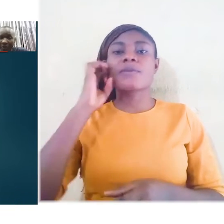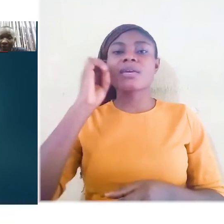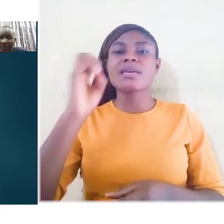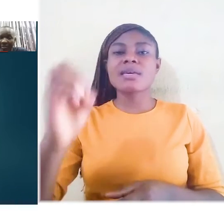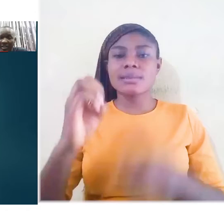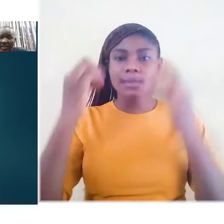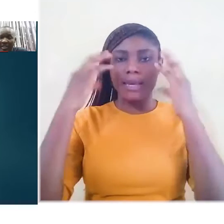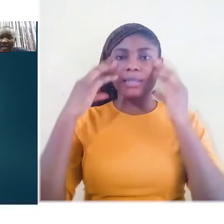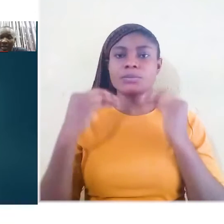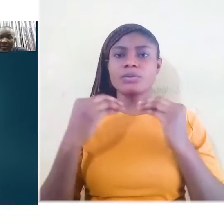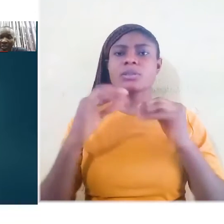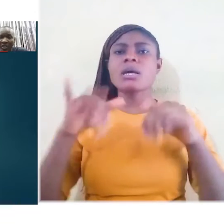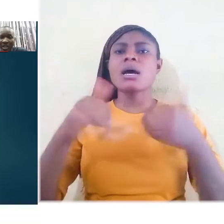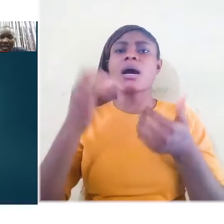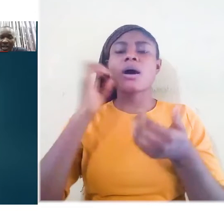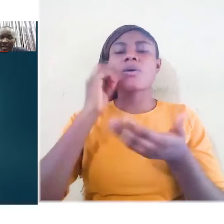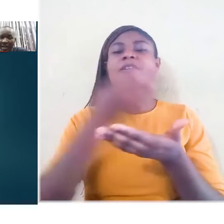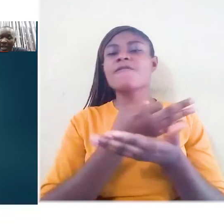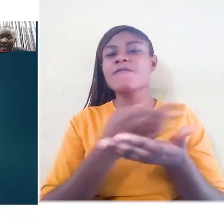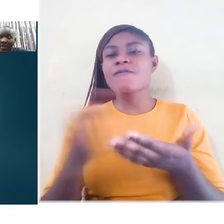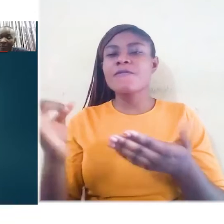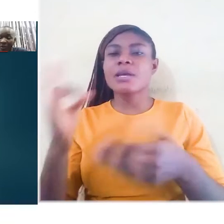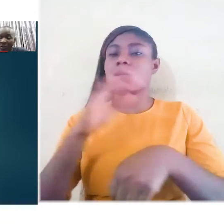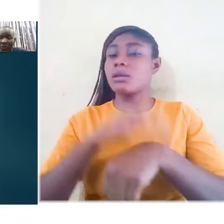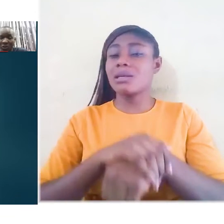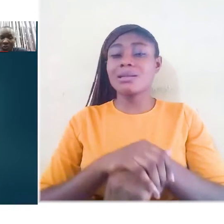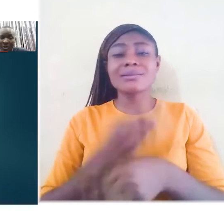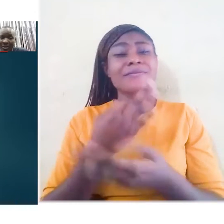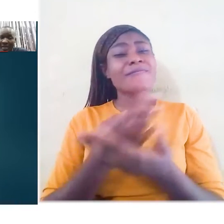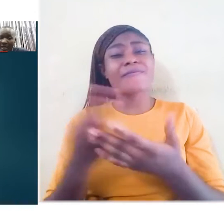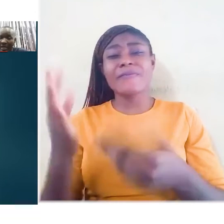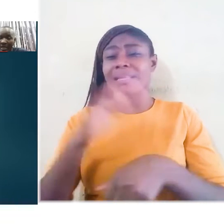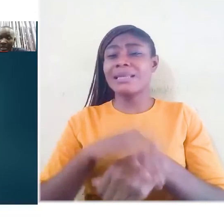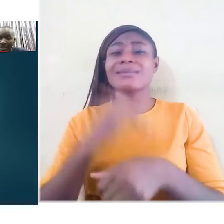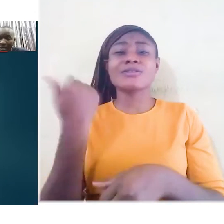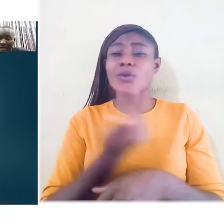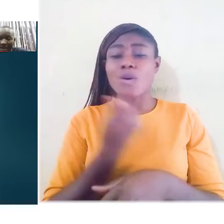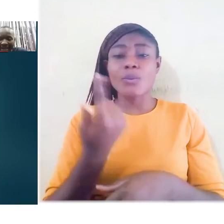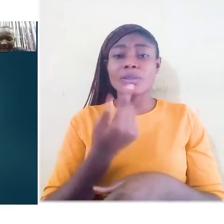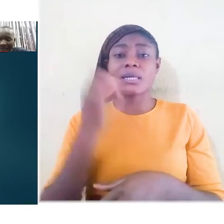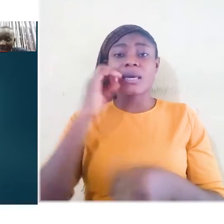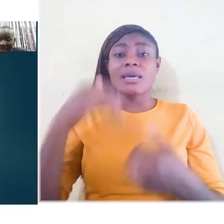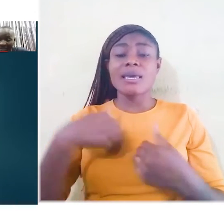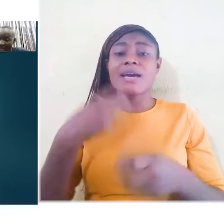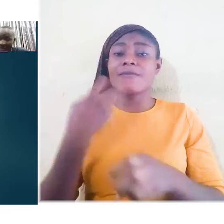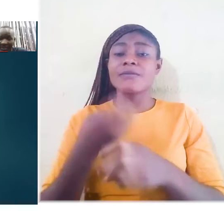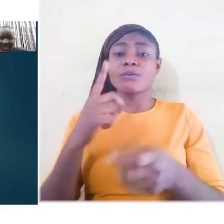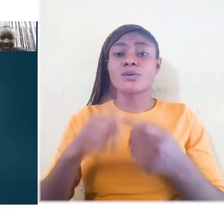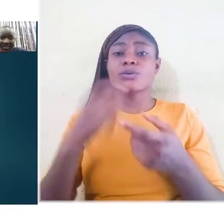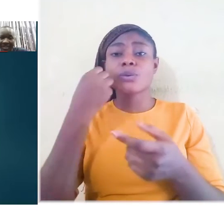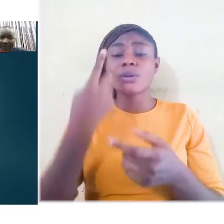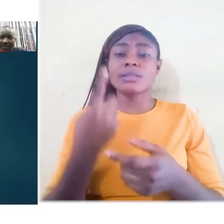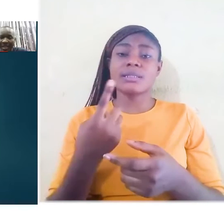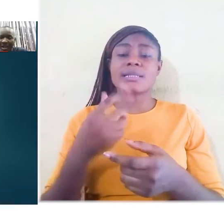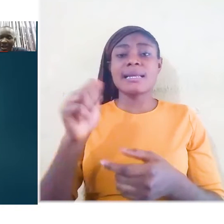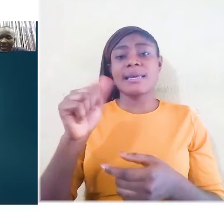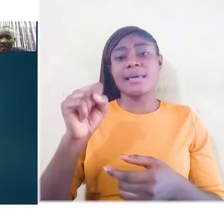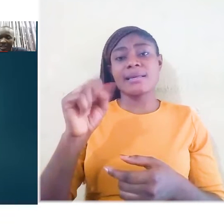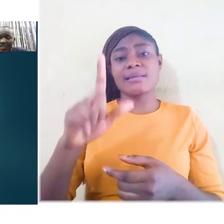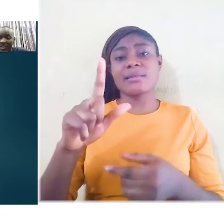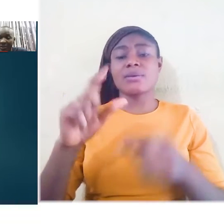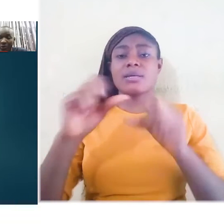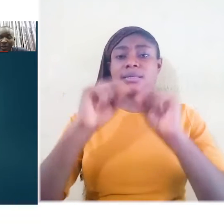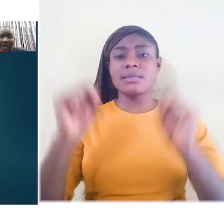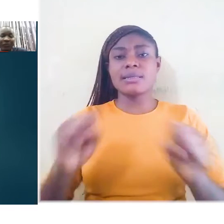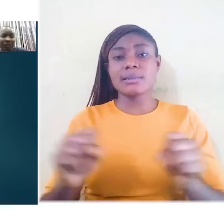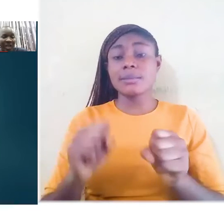how he fails English language and he had difficulty to understand the American Sign Language system. Okay,